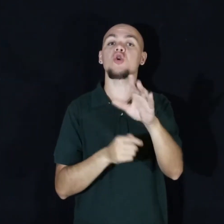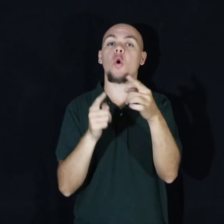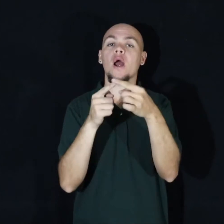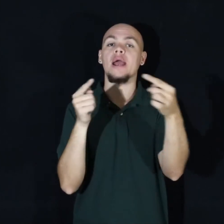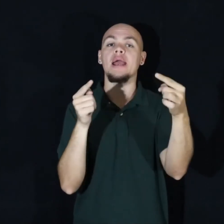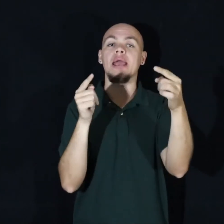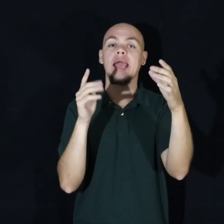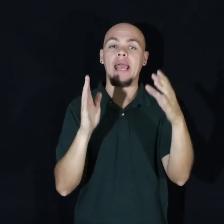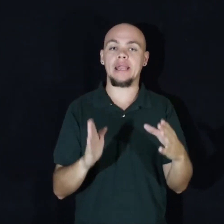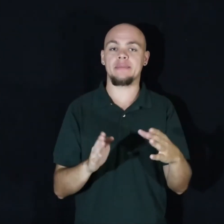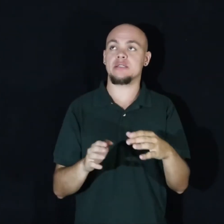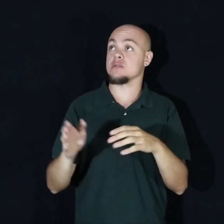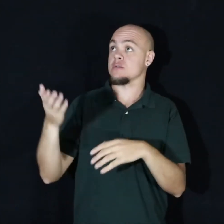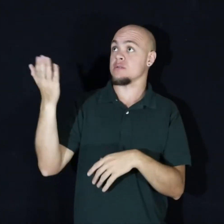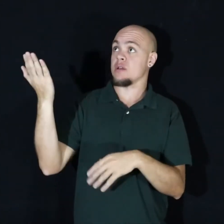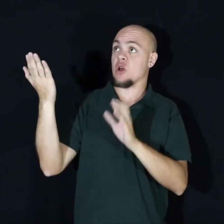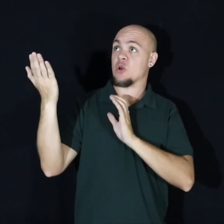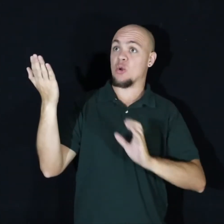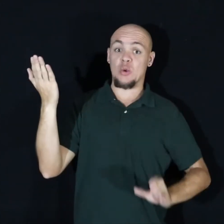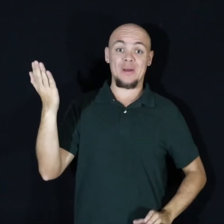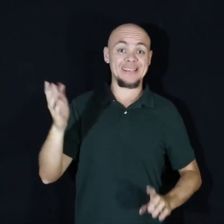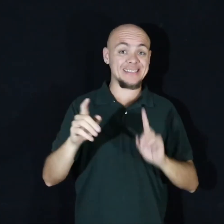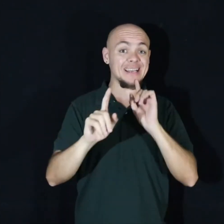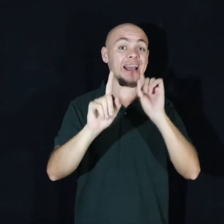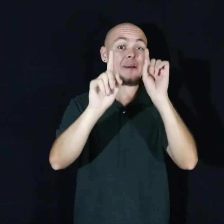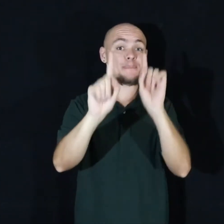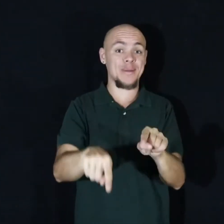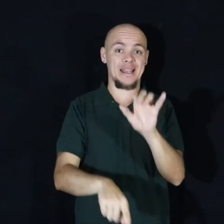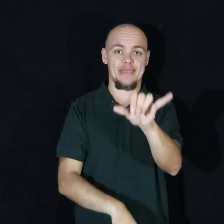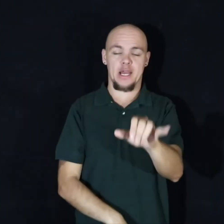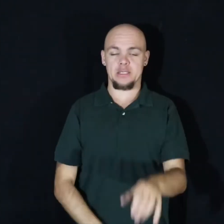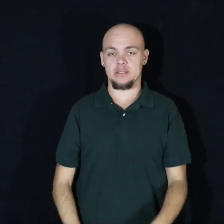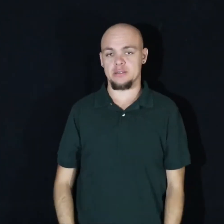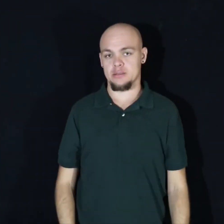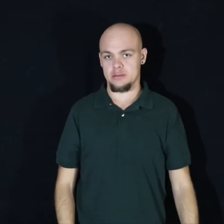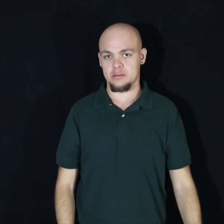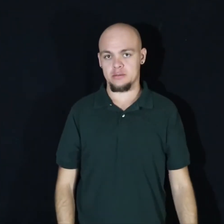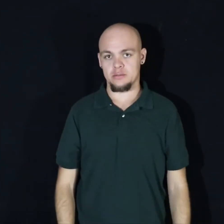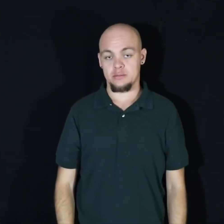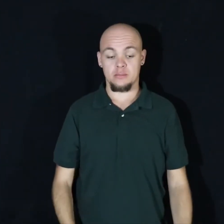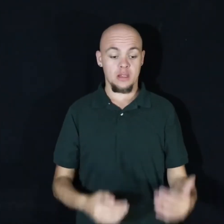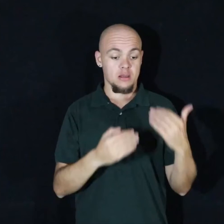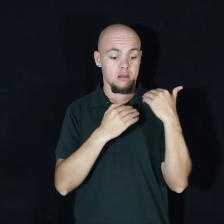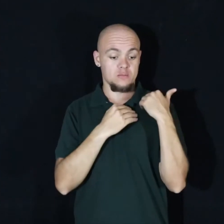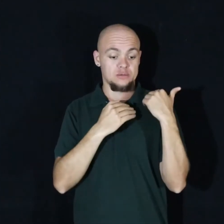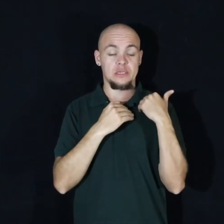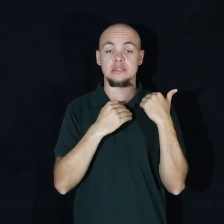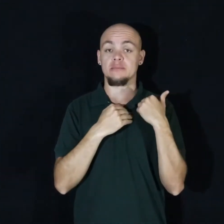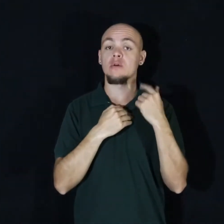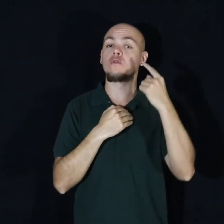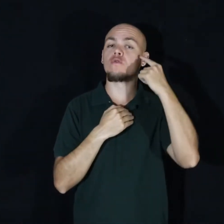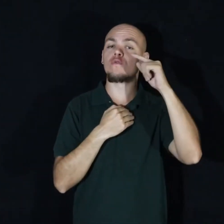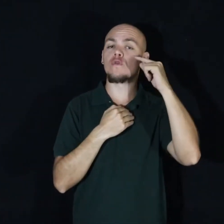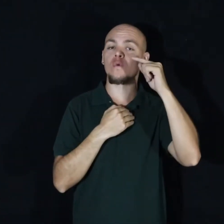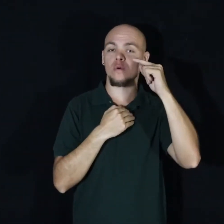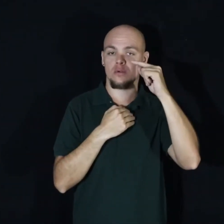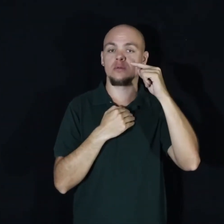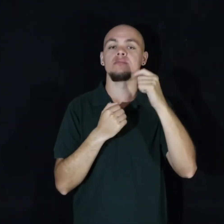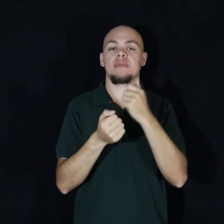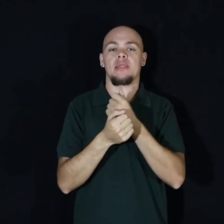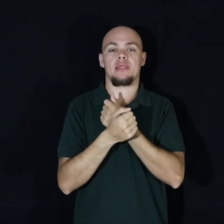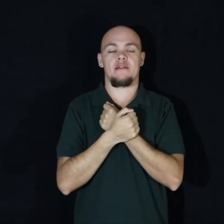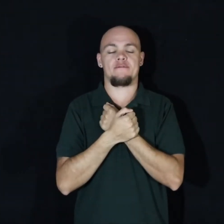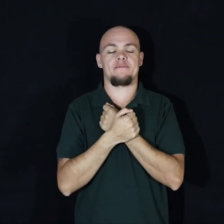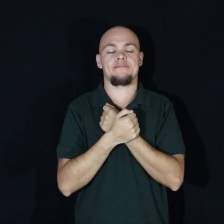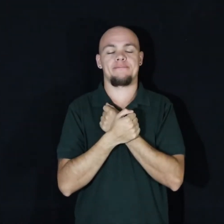what? Love your enemies, Christ commanded us. That we are under an obligation,